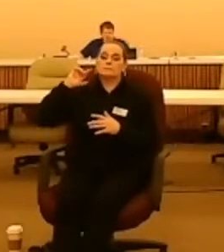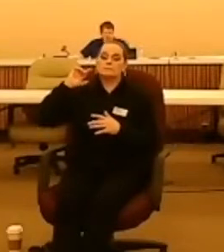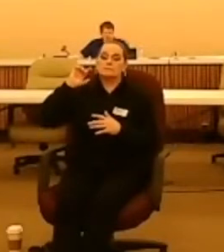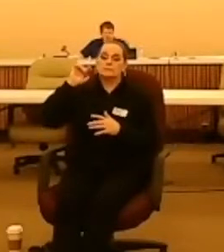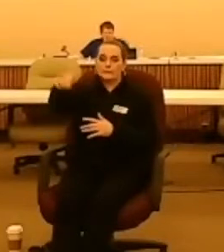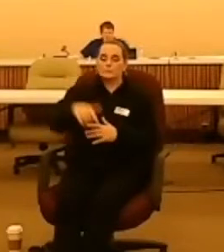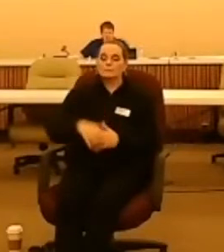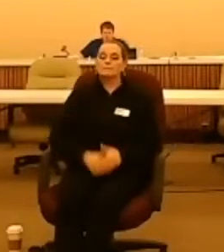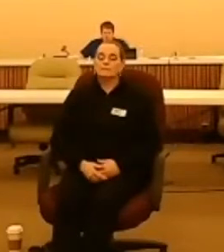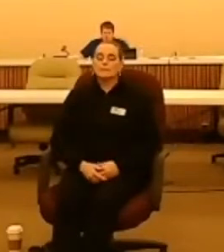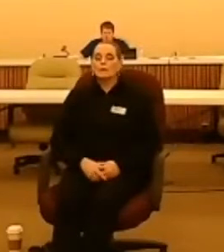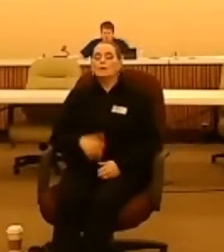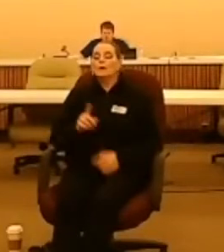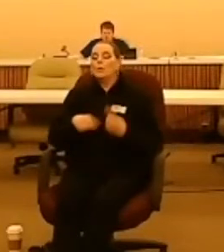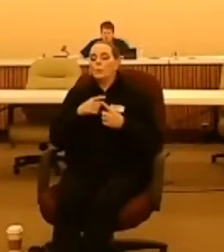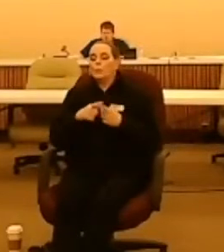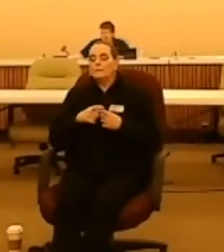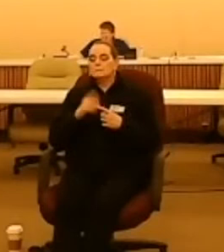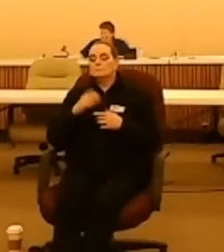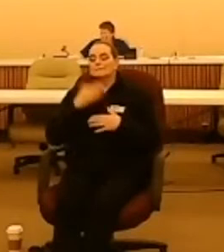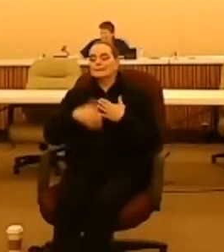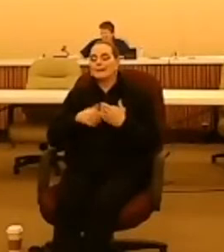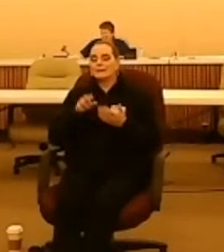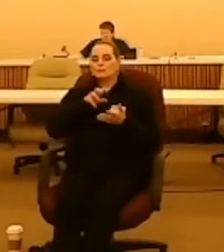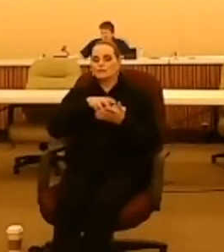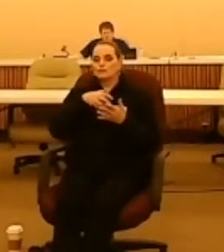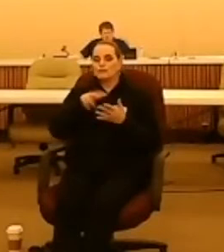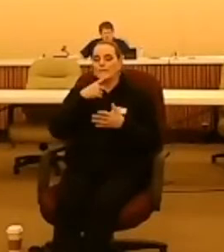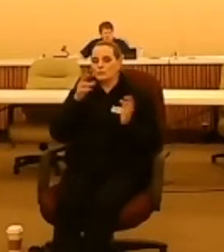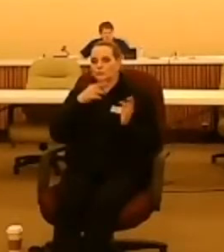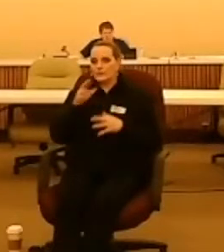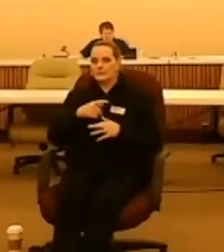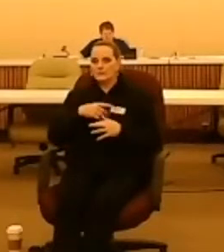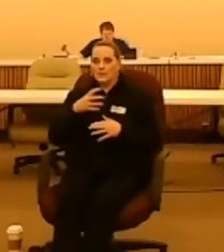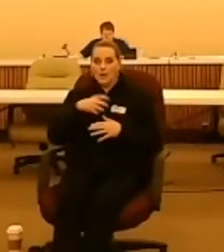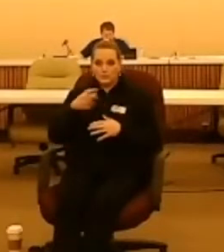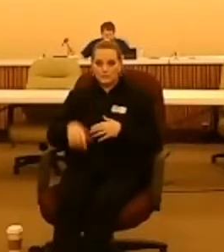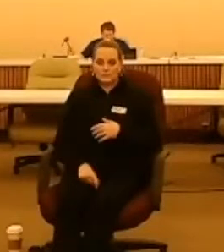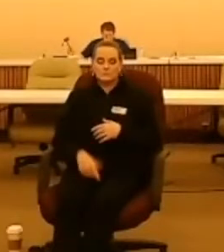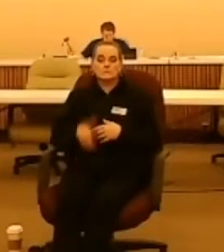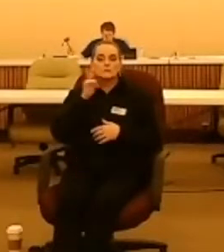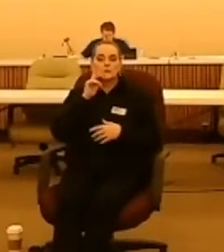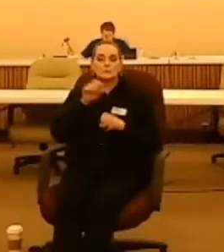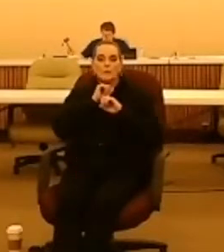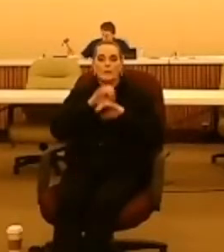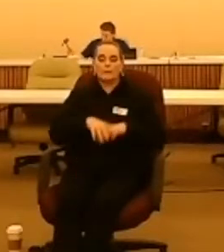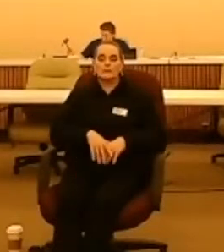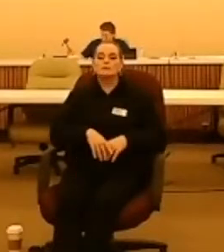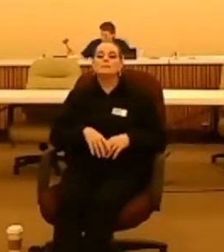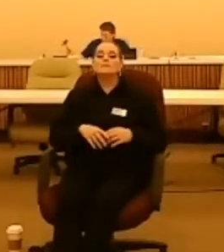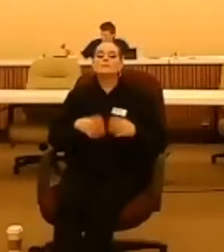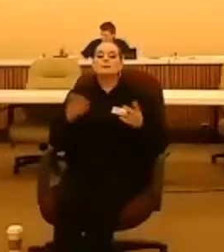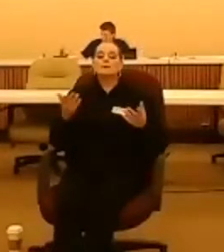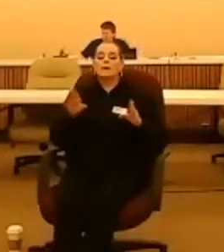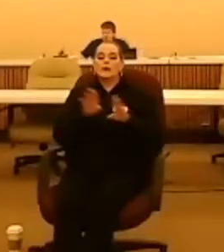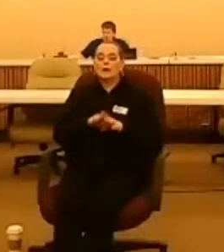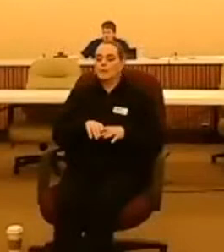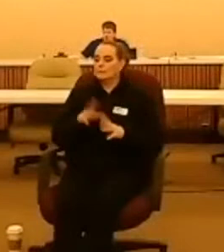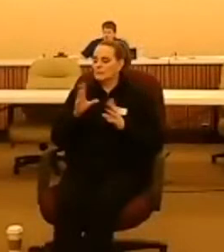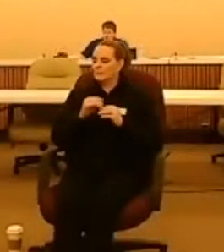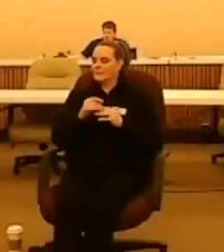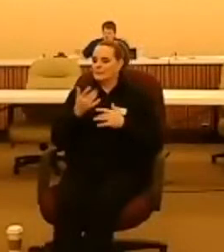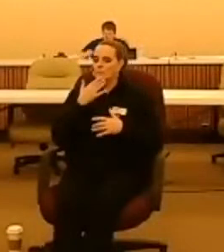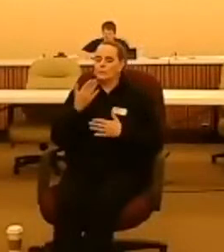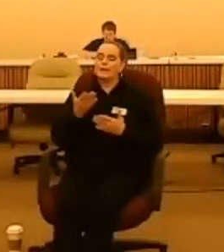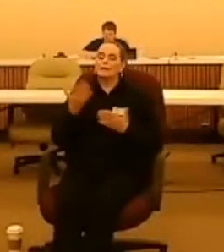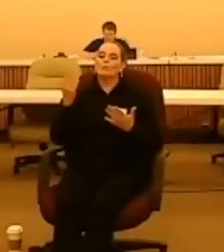next draft is ready. Any objections? Hearing none, the public hearing is closed. Thank you